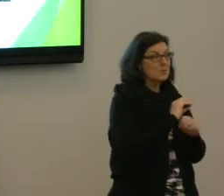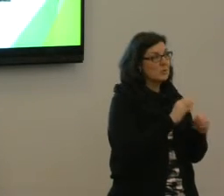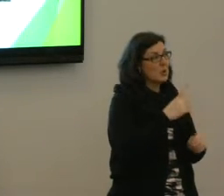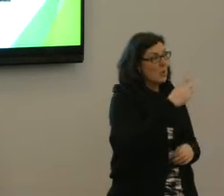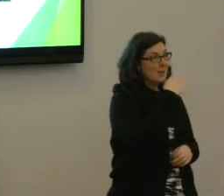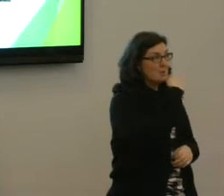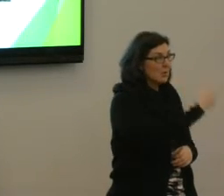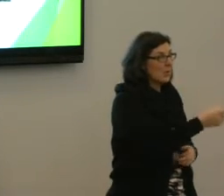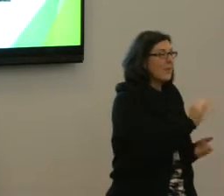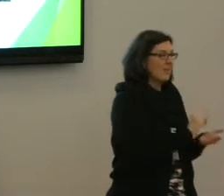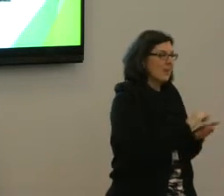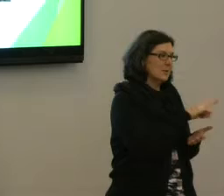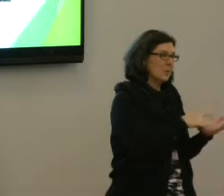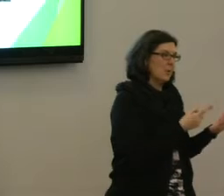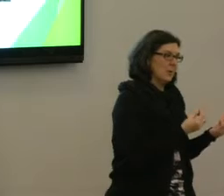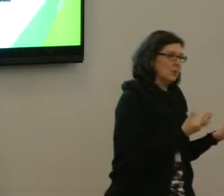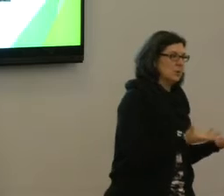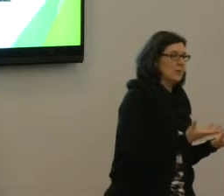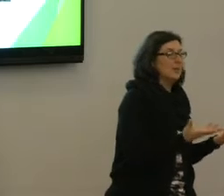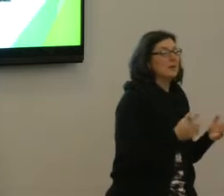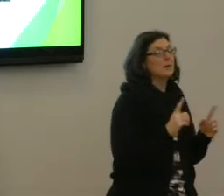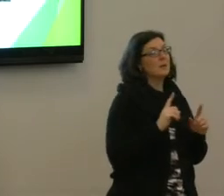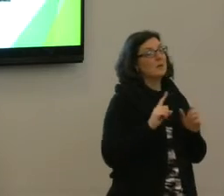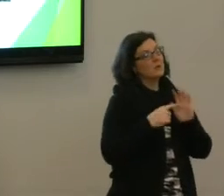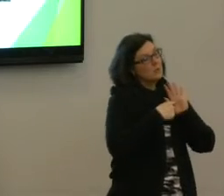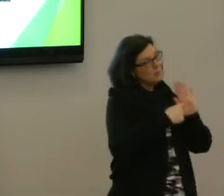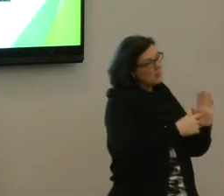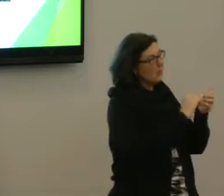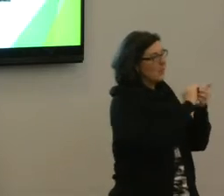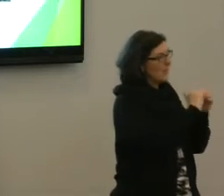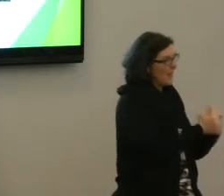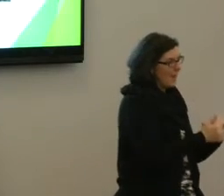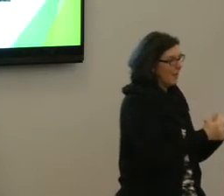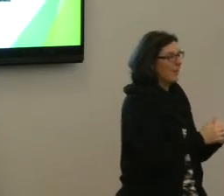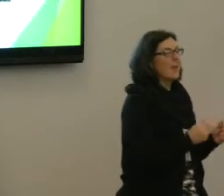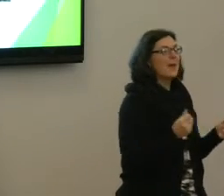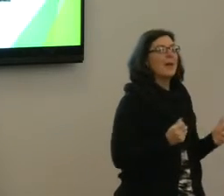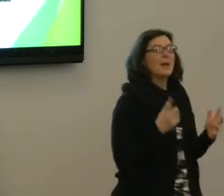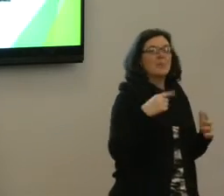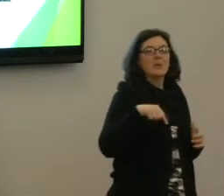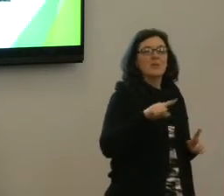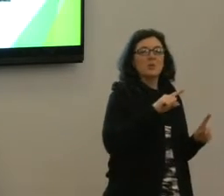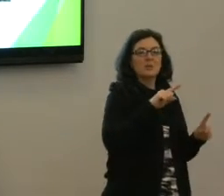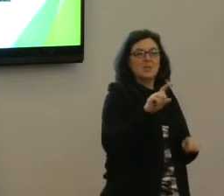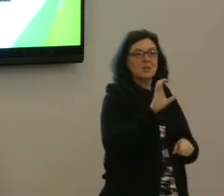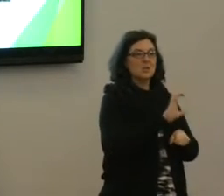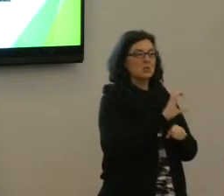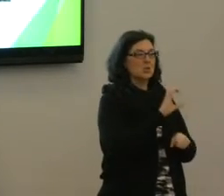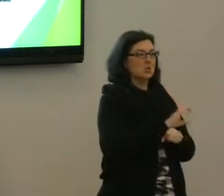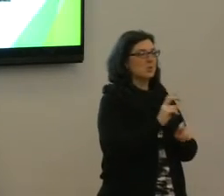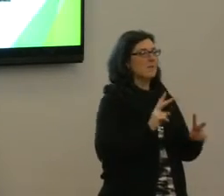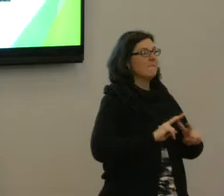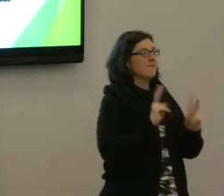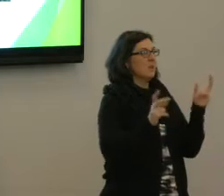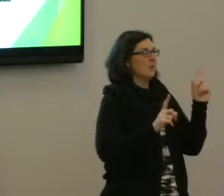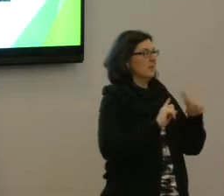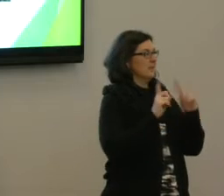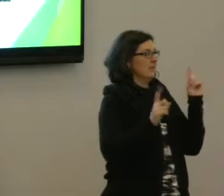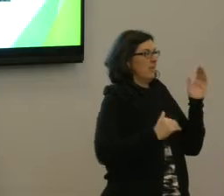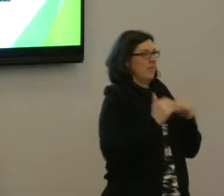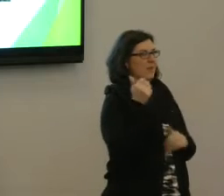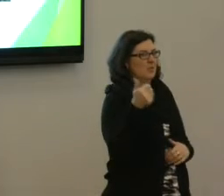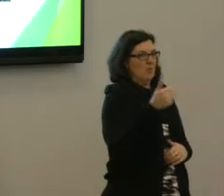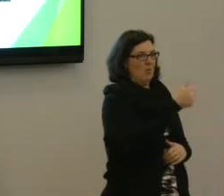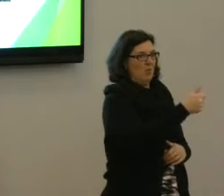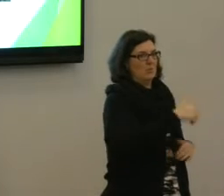Nobody ever said, this is what we do here. Let us show you what we do here. How many of you have been to a church tradition that's much different than your own,